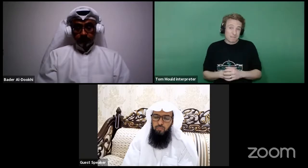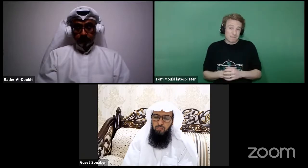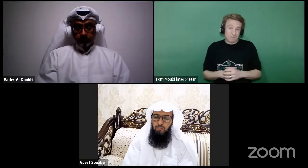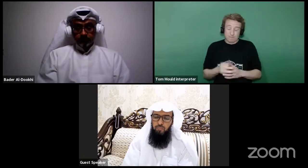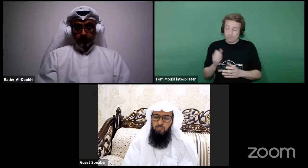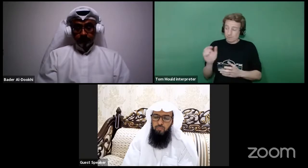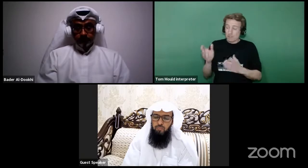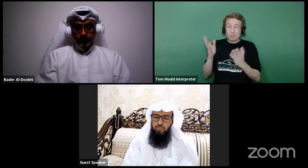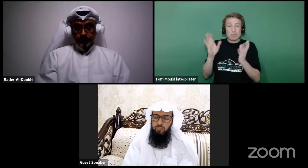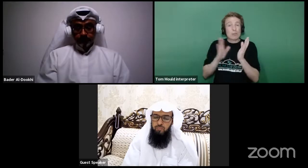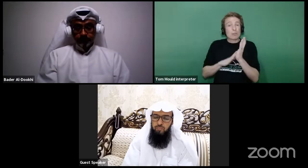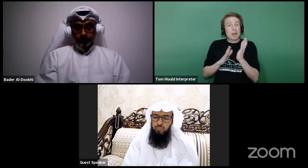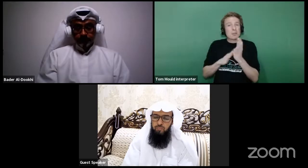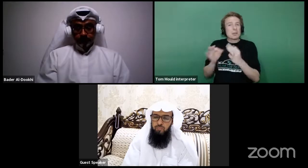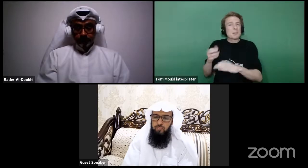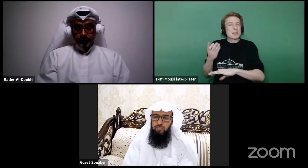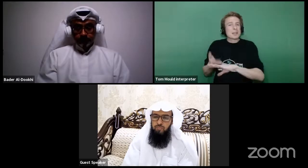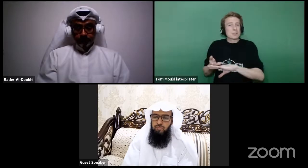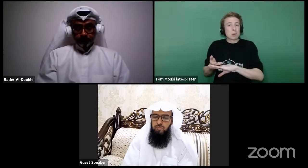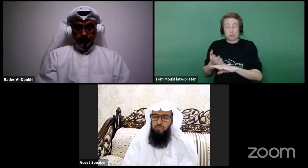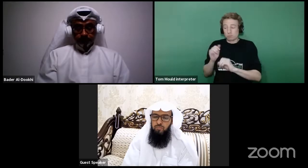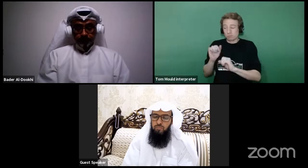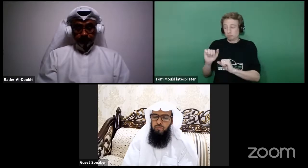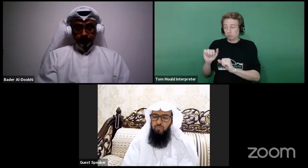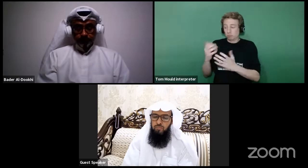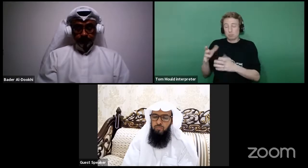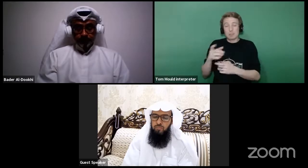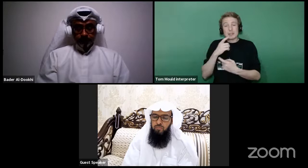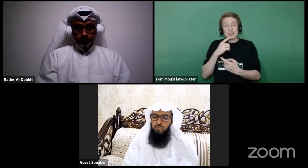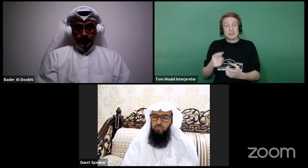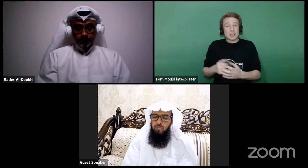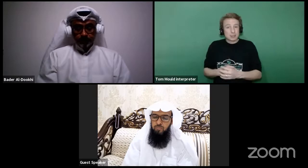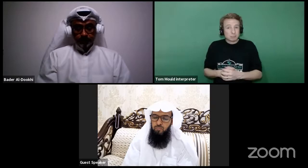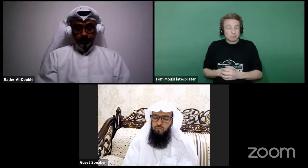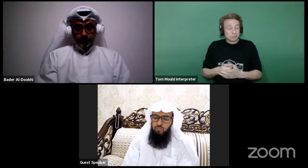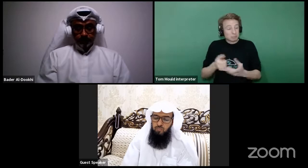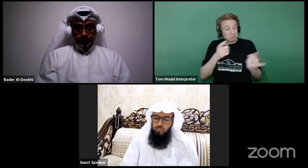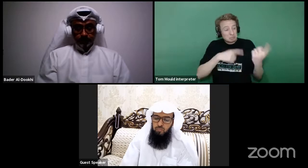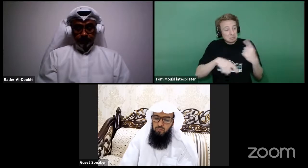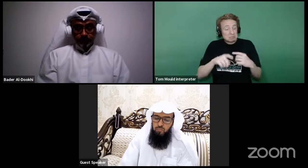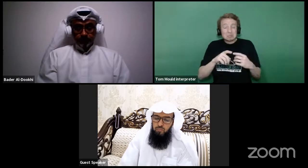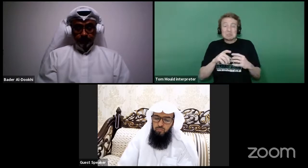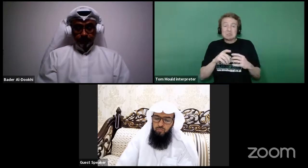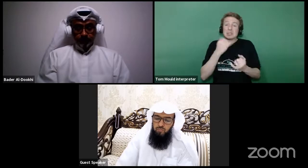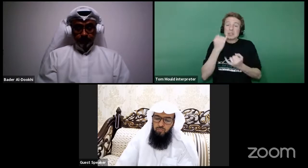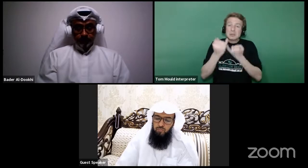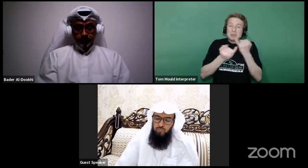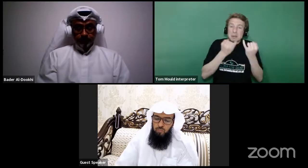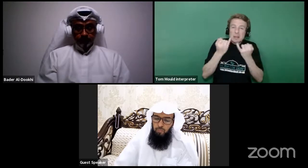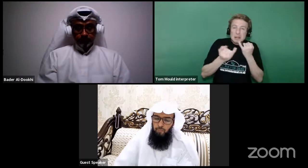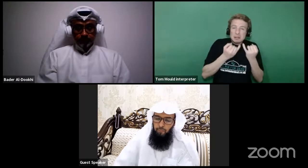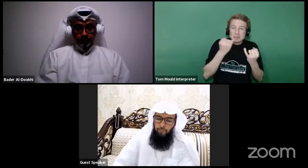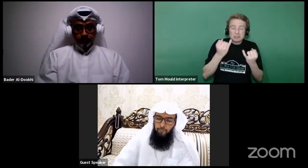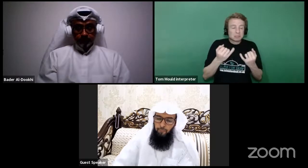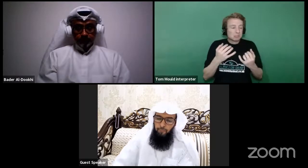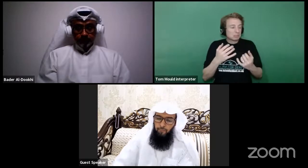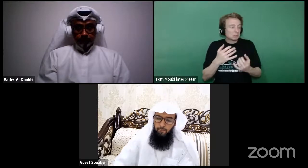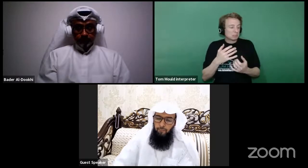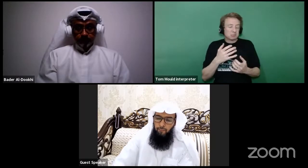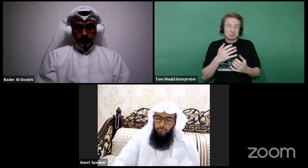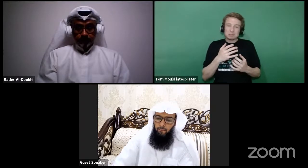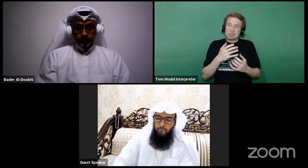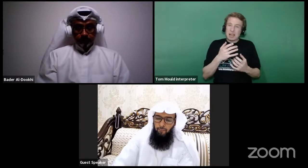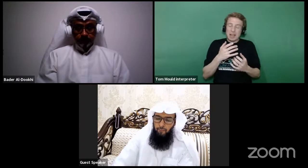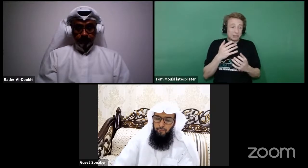said, whosoever does not leave off foul speech and action and acting upon it,